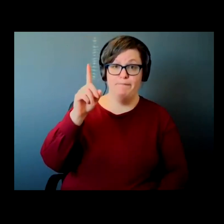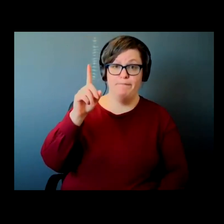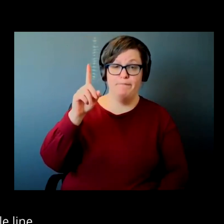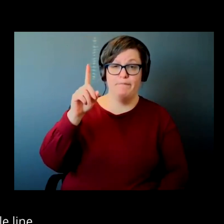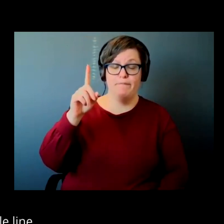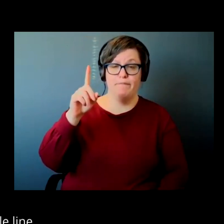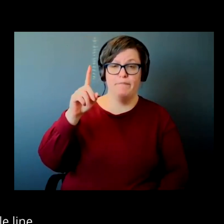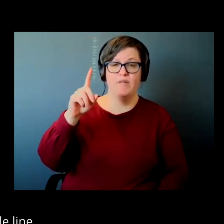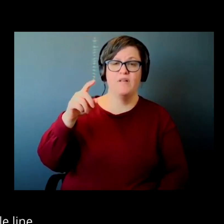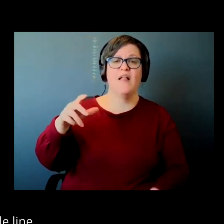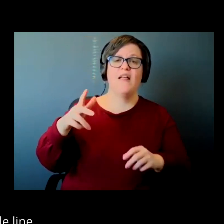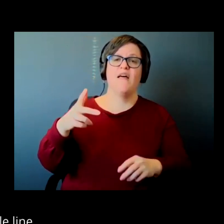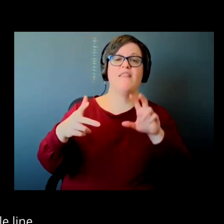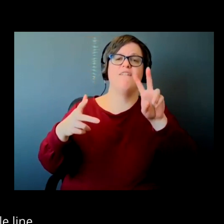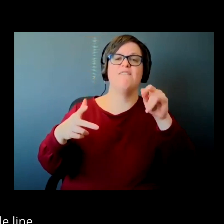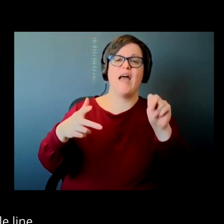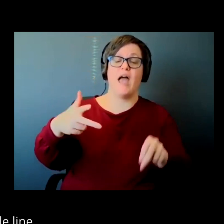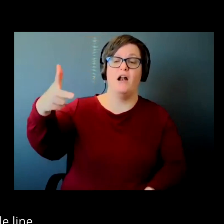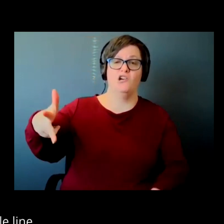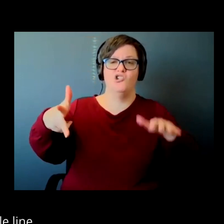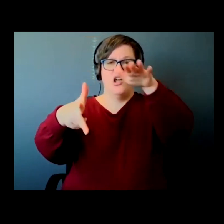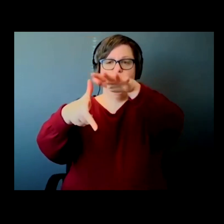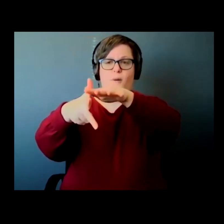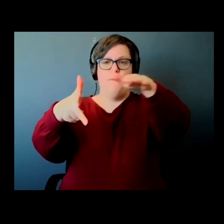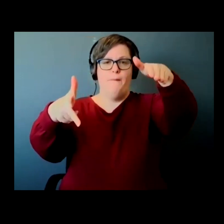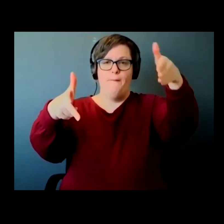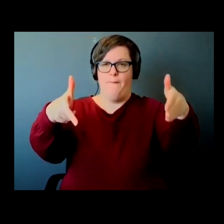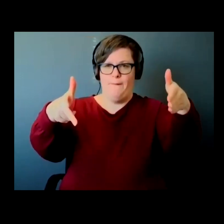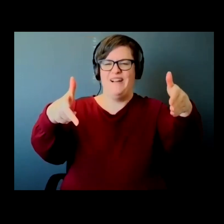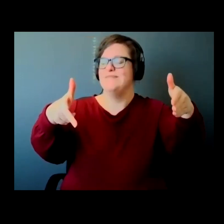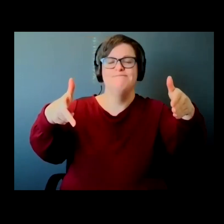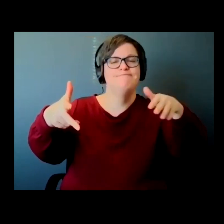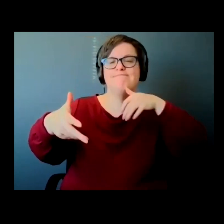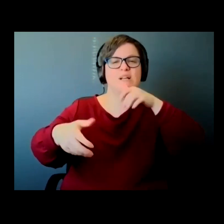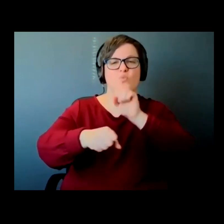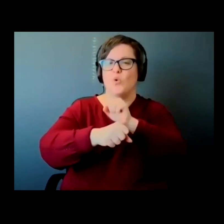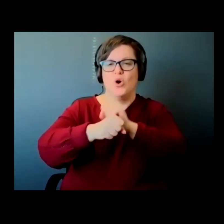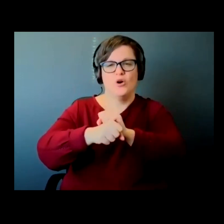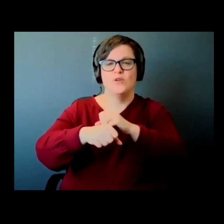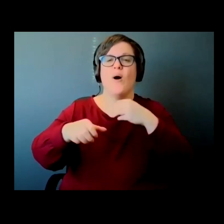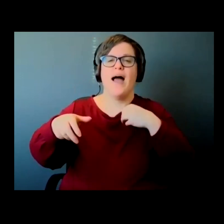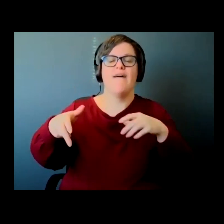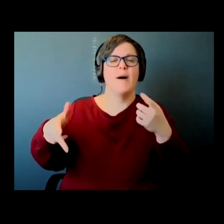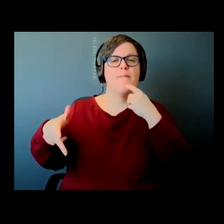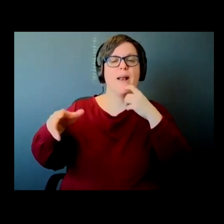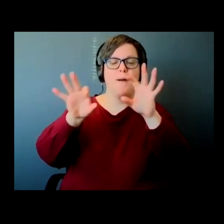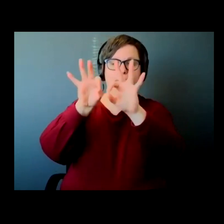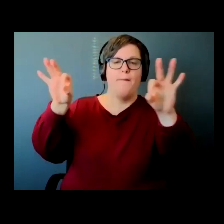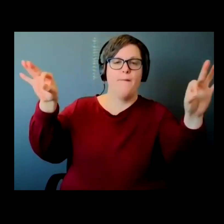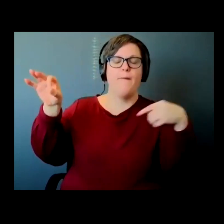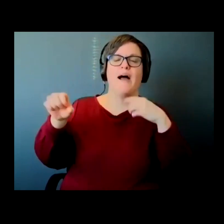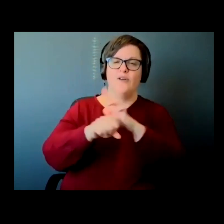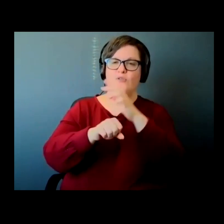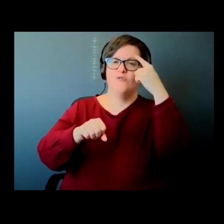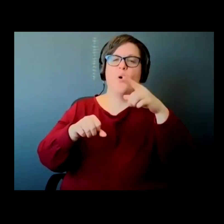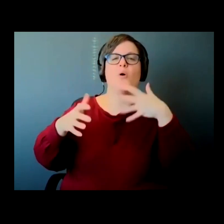didn't work, so I put like a little line kind of thing there, so I hang clothes off there. Right. So